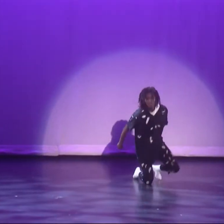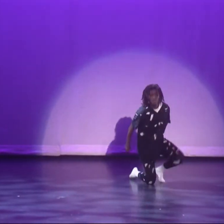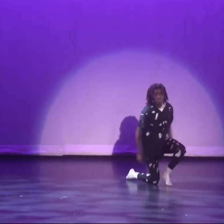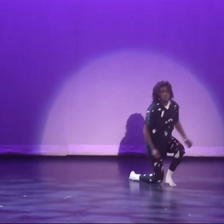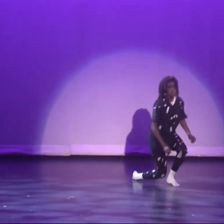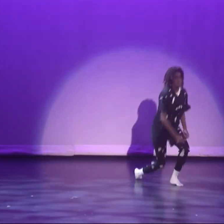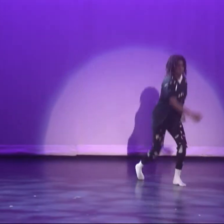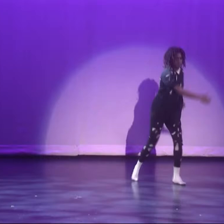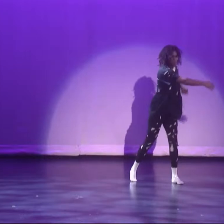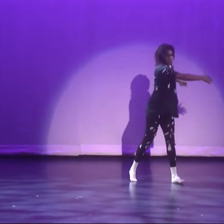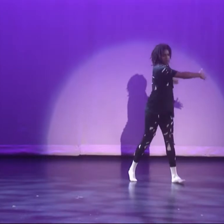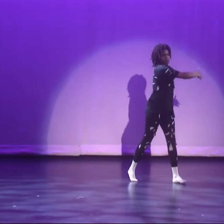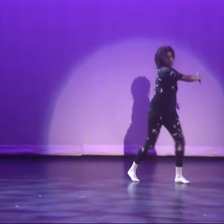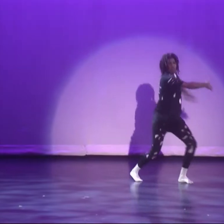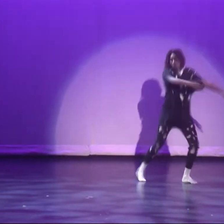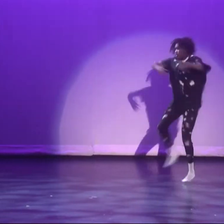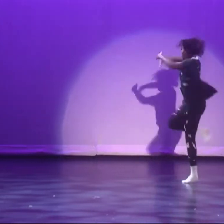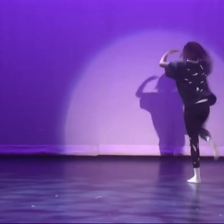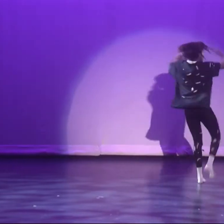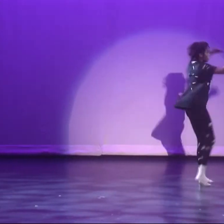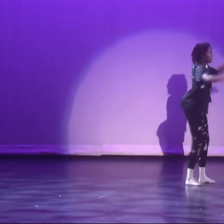those odds.